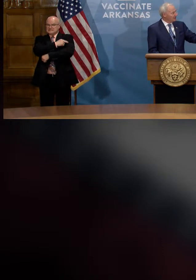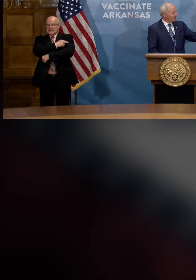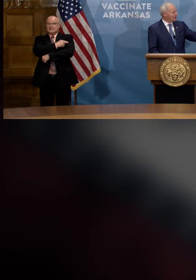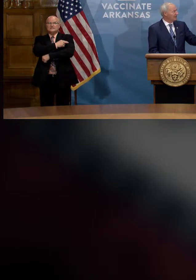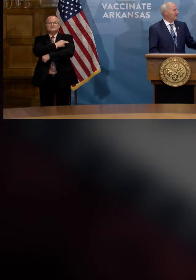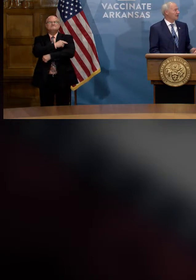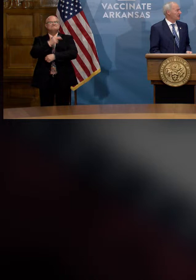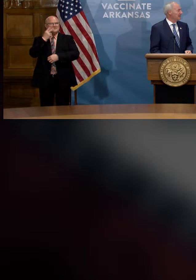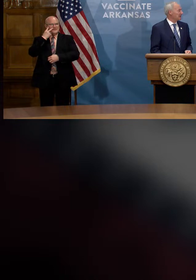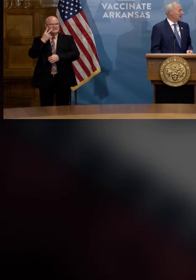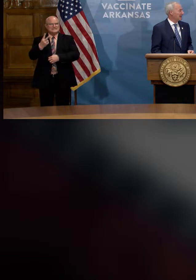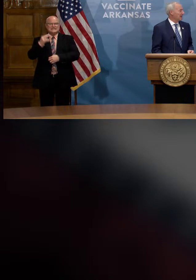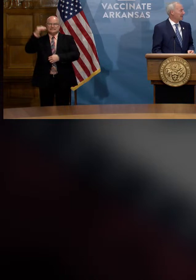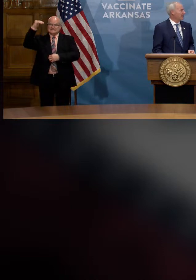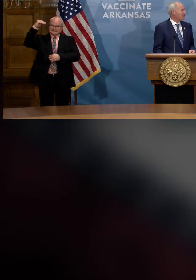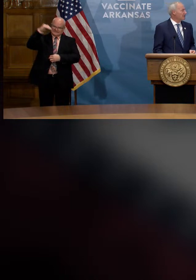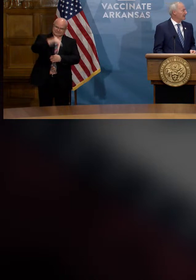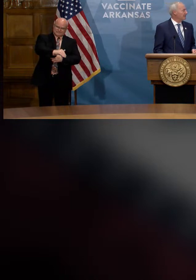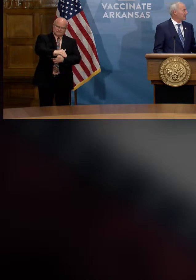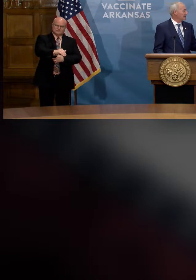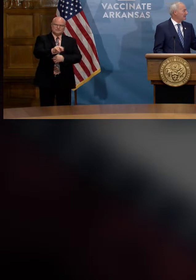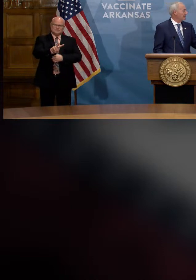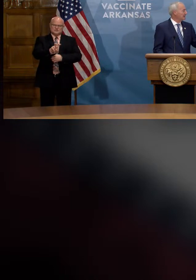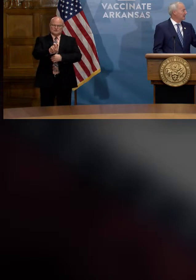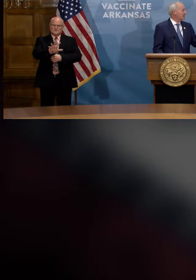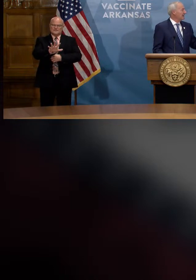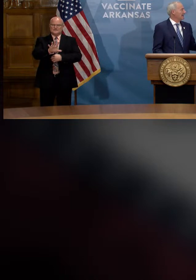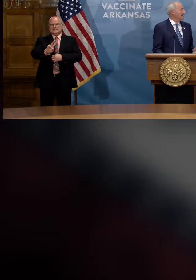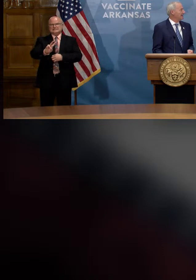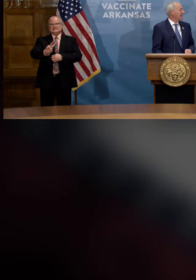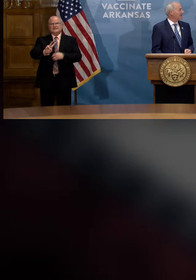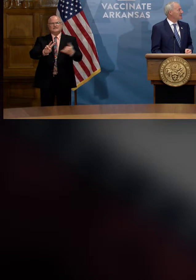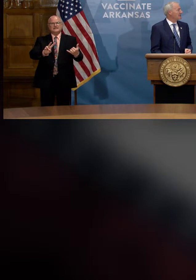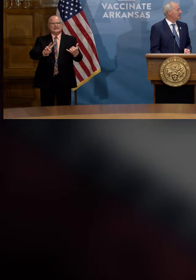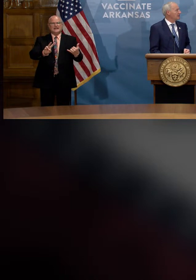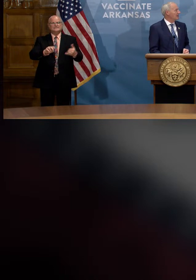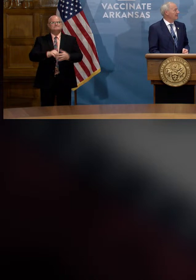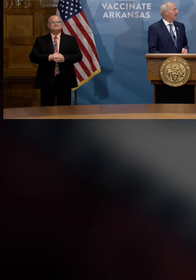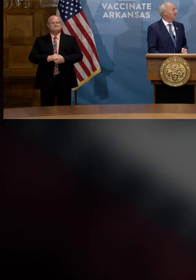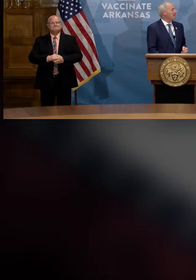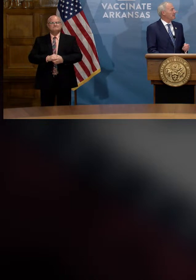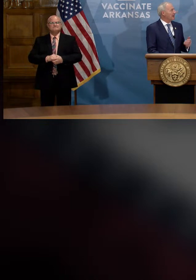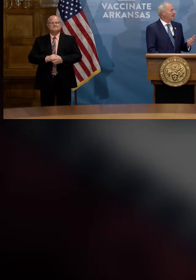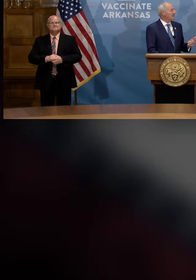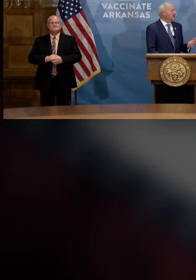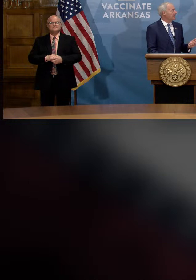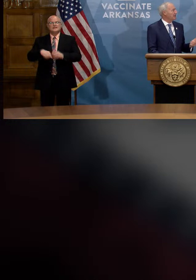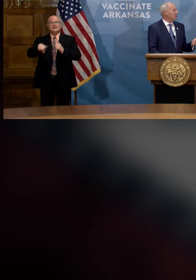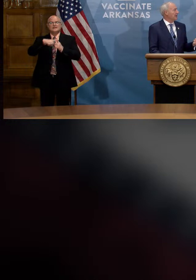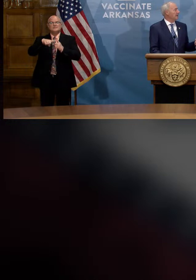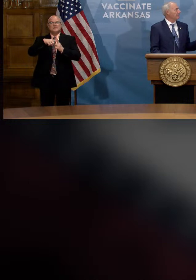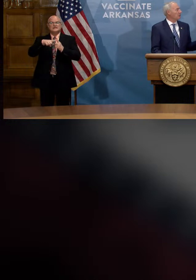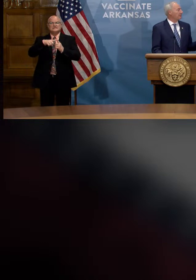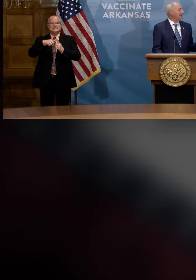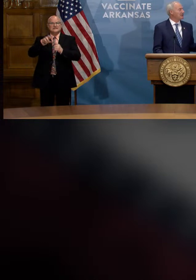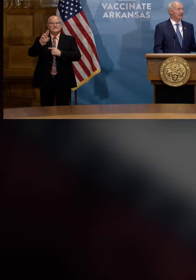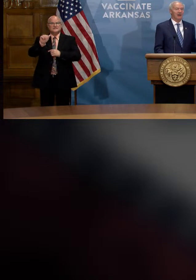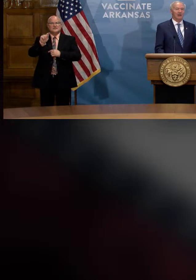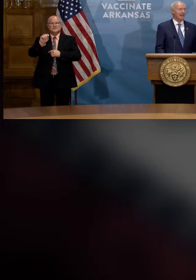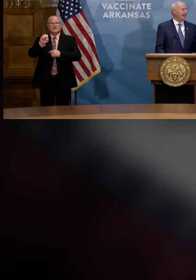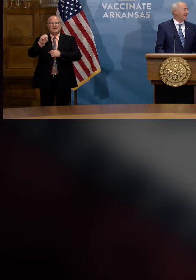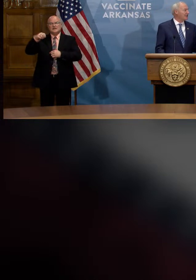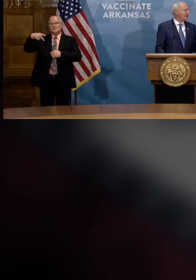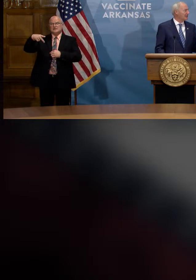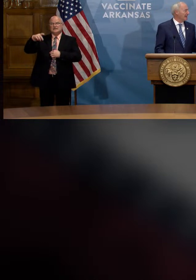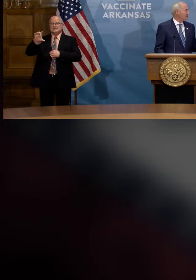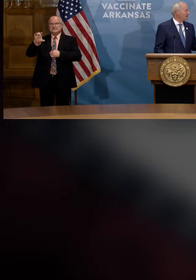hospitalizations, you can see is a steep decline down to 257. Next, you see the positivity rate for